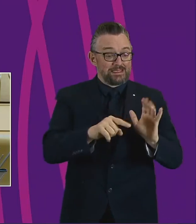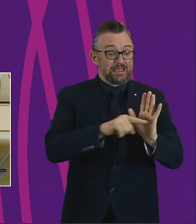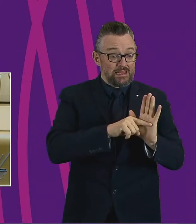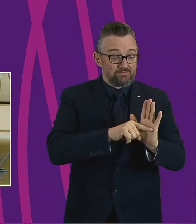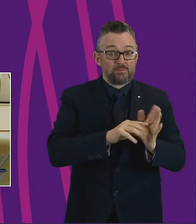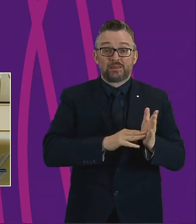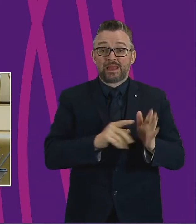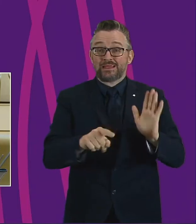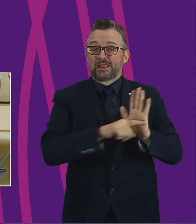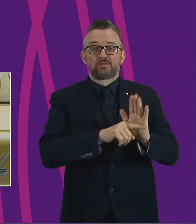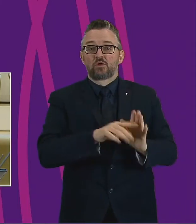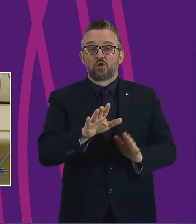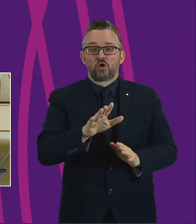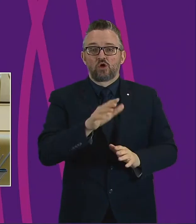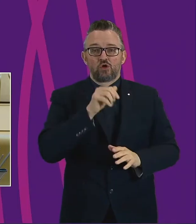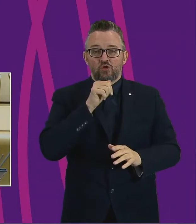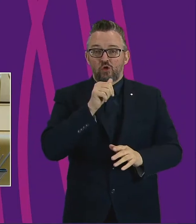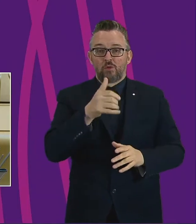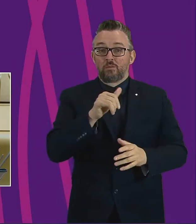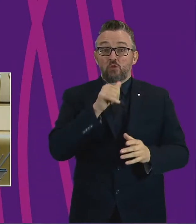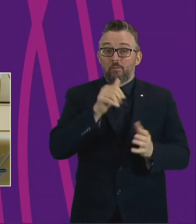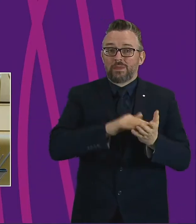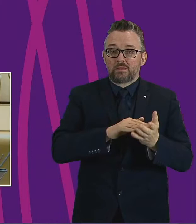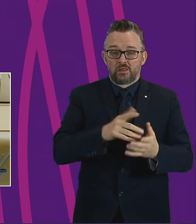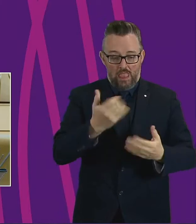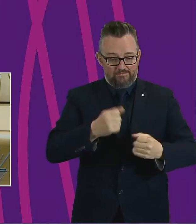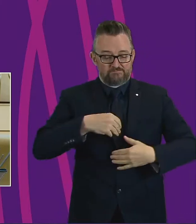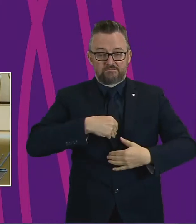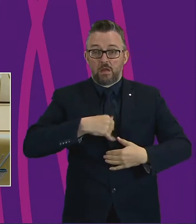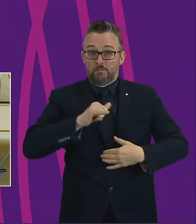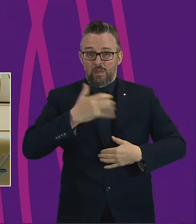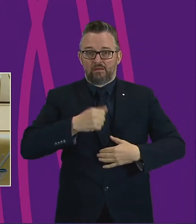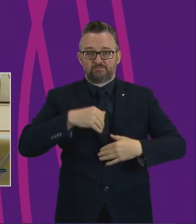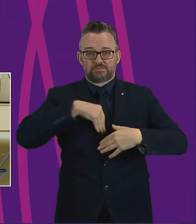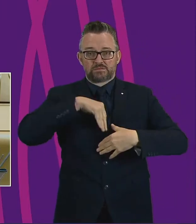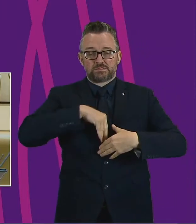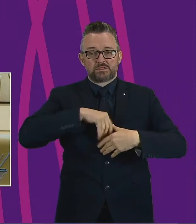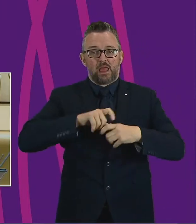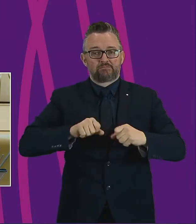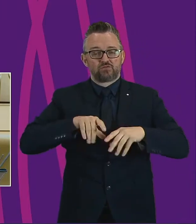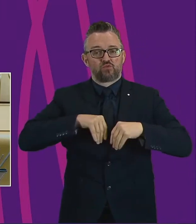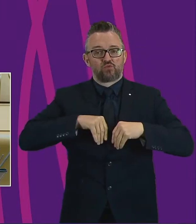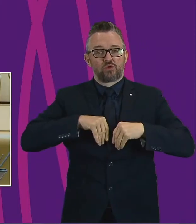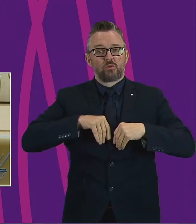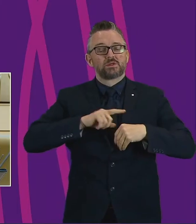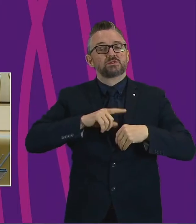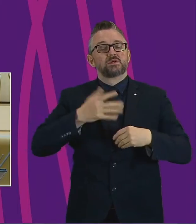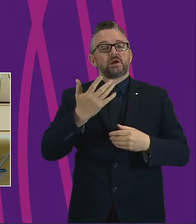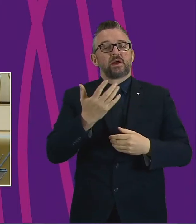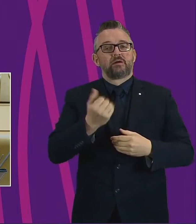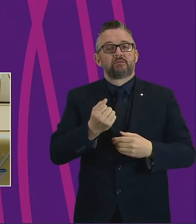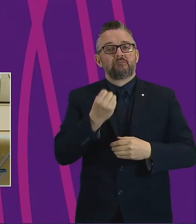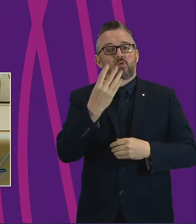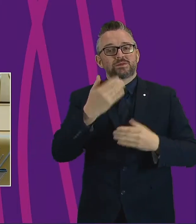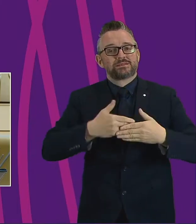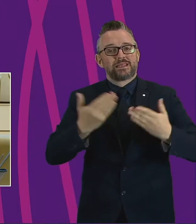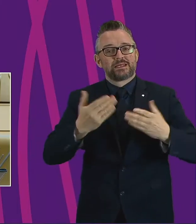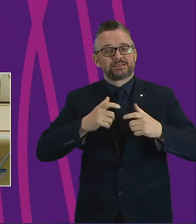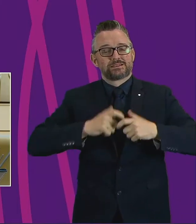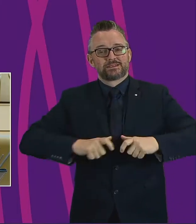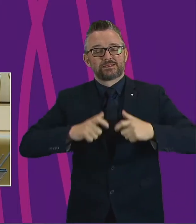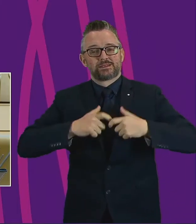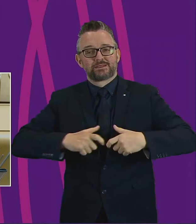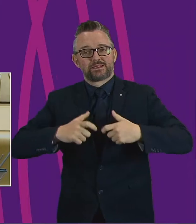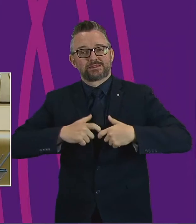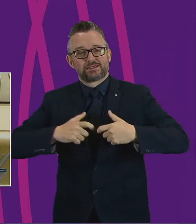mean that they are not incubating COVID-19. My point from earlier about the 14-day incubation period does make